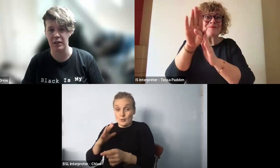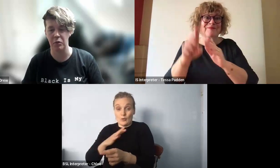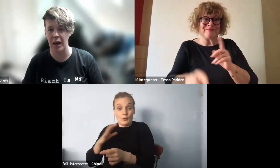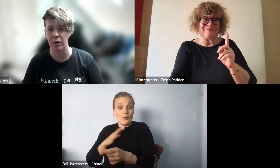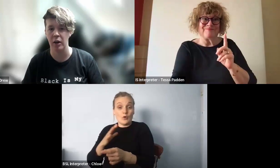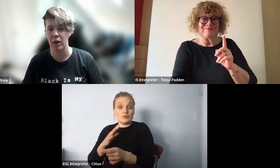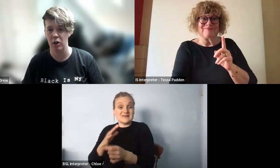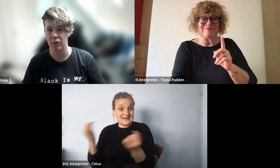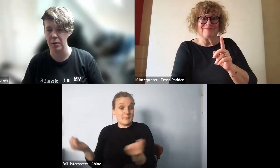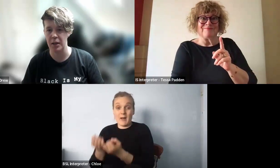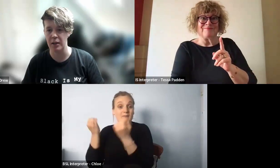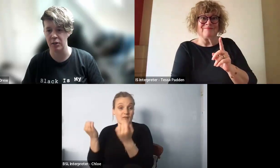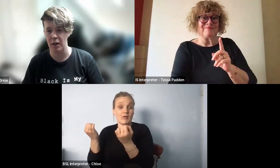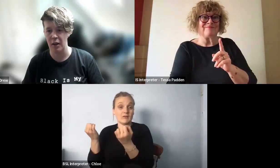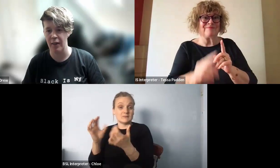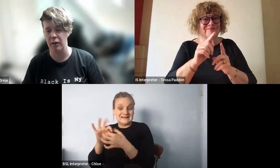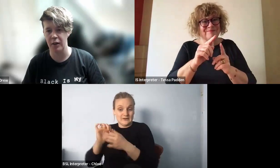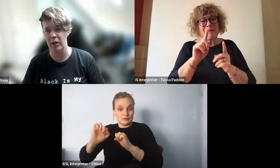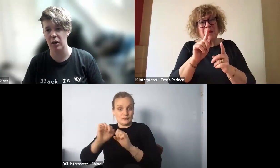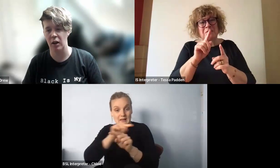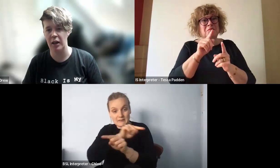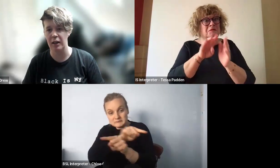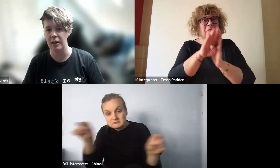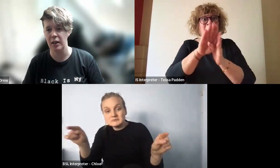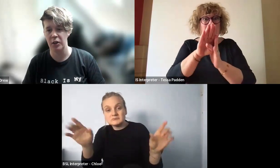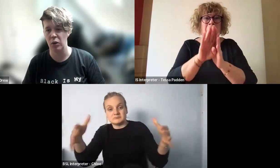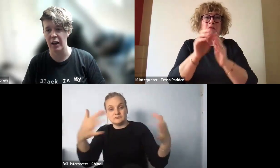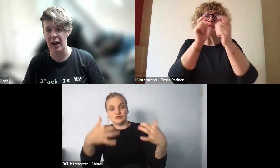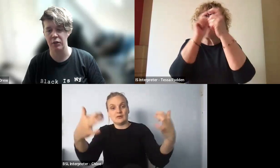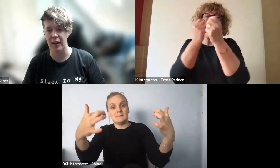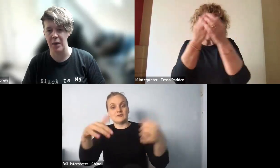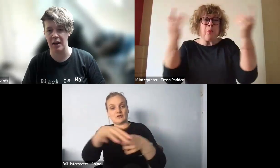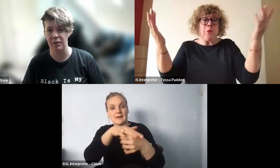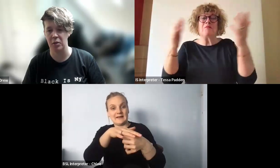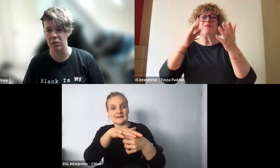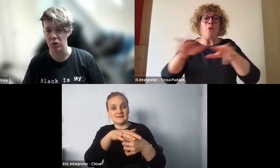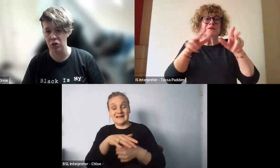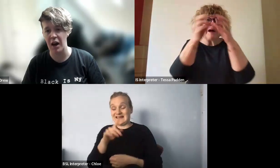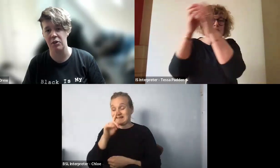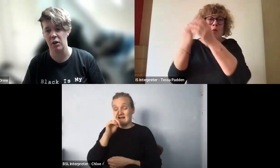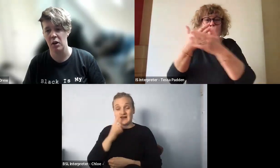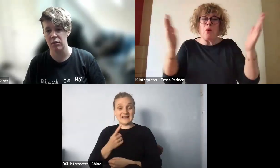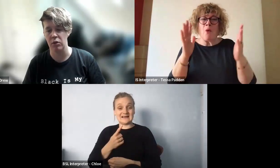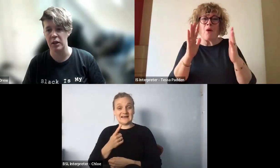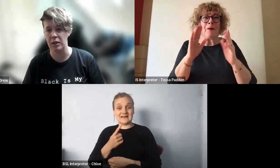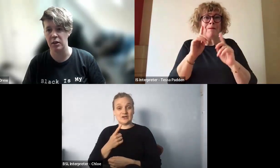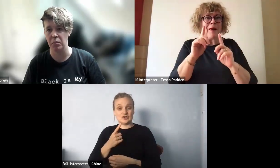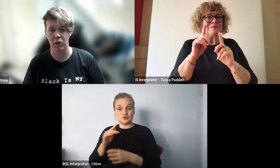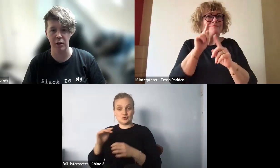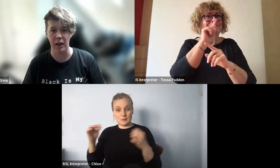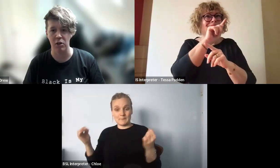of relative power over their peers. They are very unlikely to allow for that balance to be redressed through